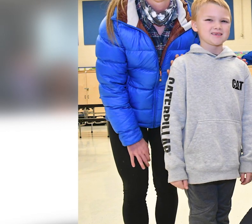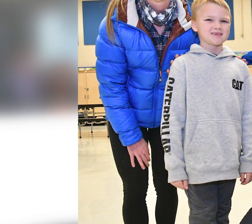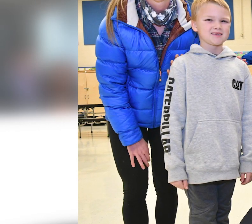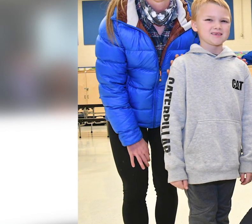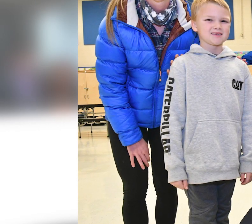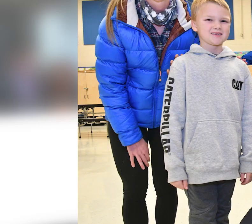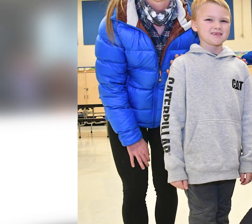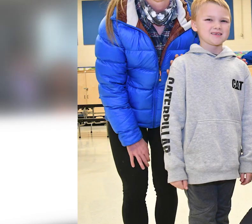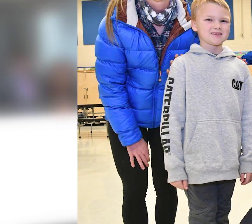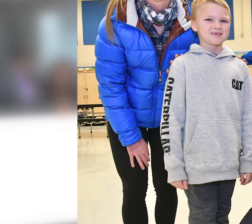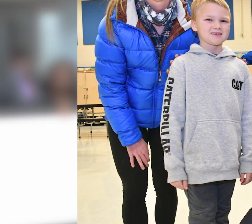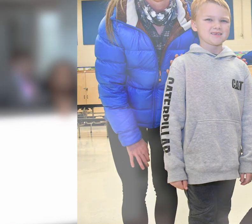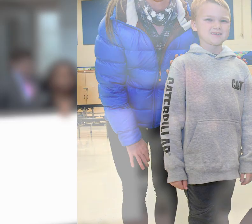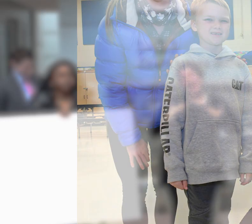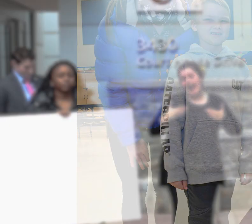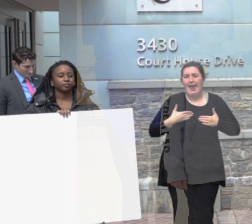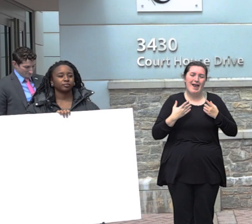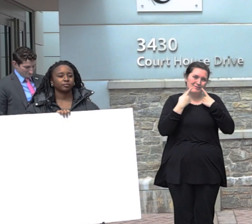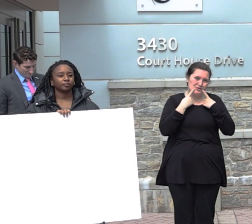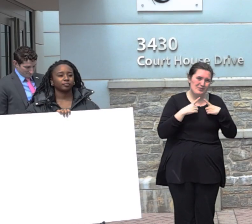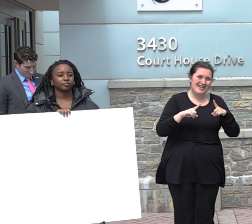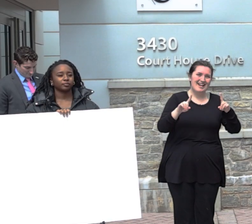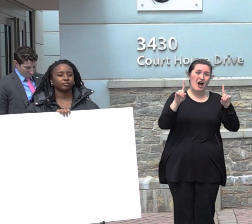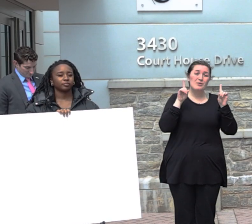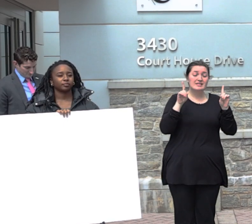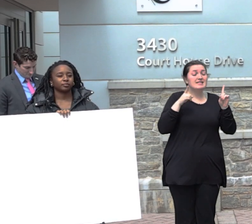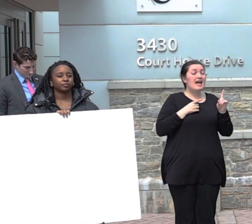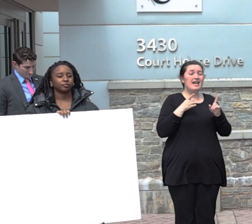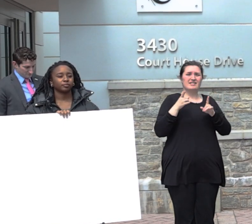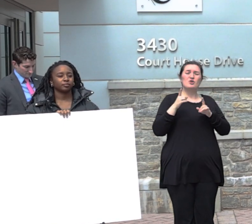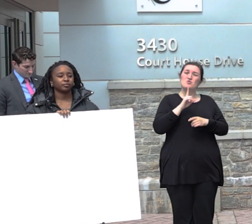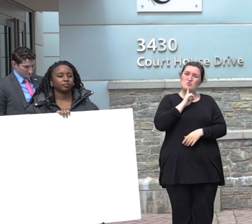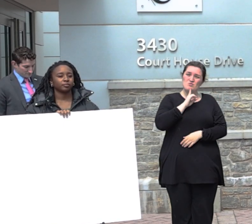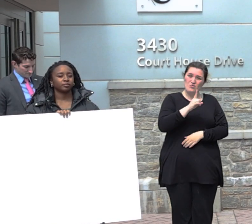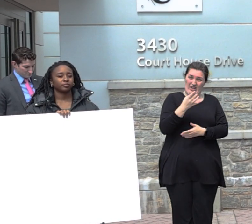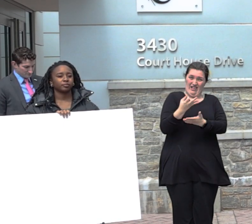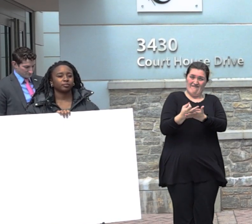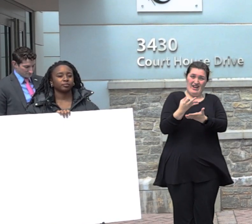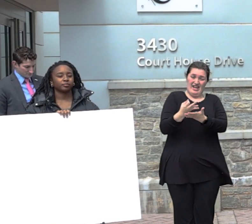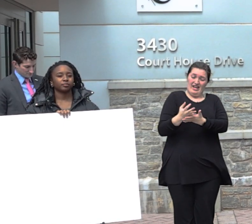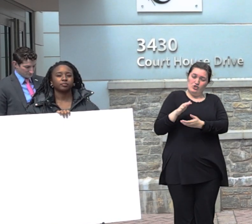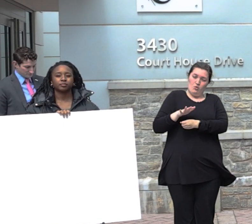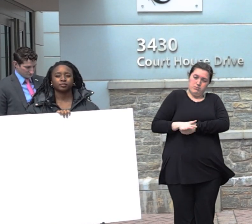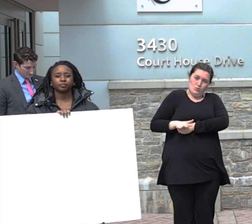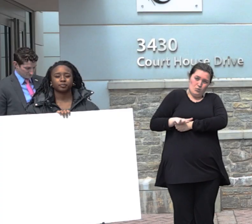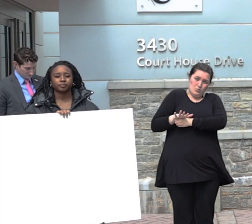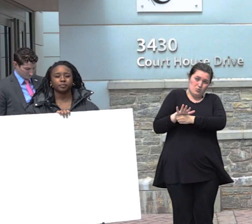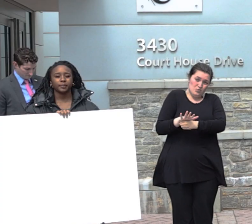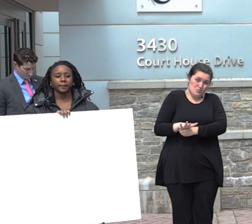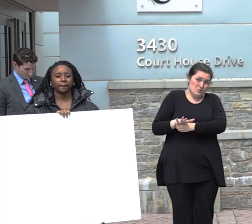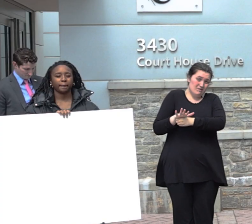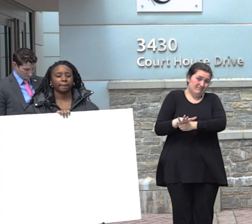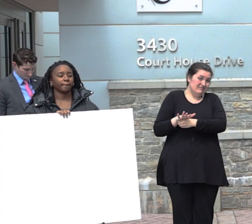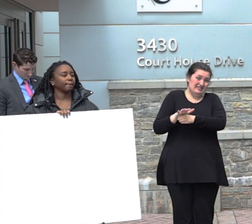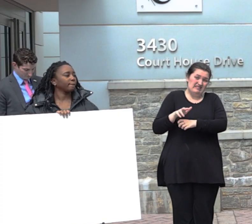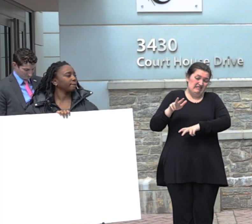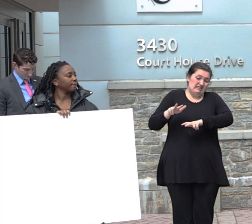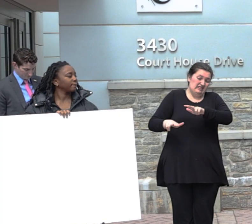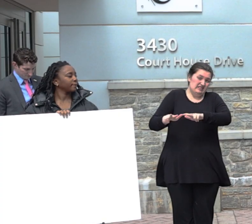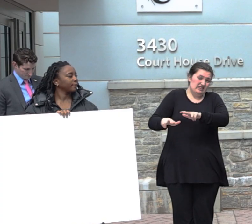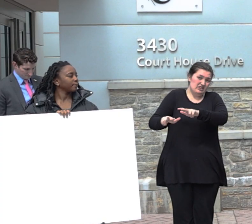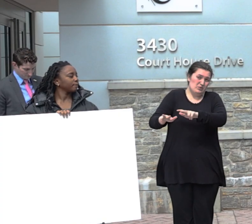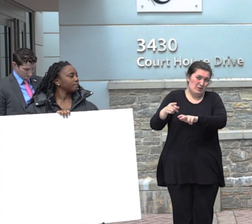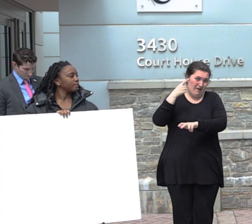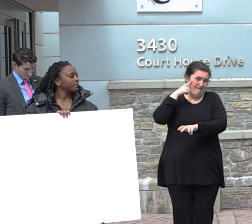was thrilled to announce that despite real fiscal pressures and unprecedented uncertainty at the state and federal